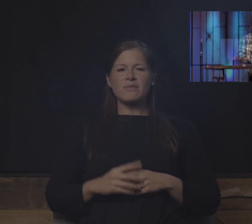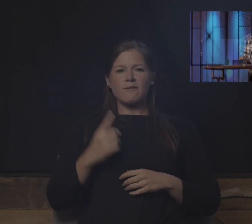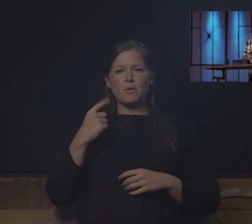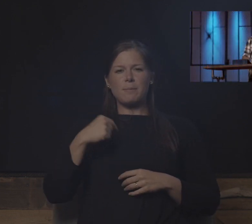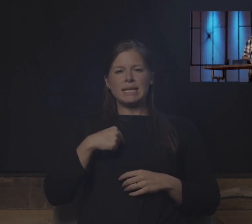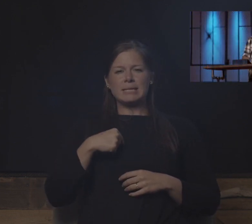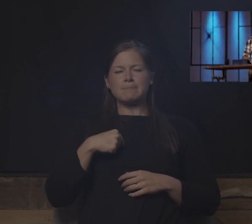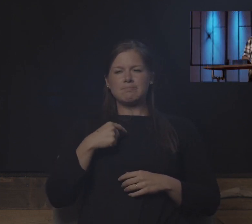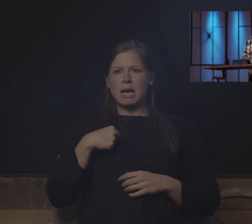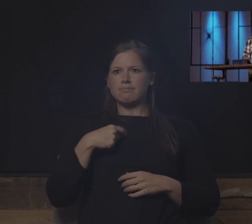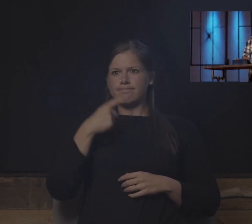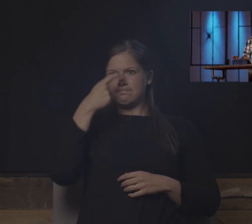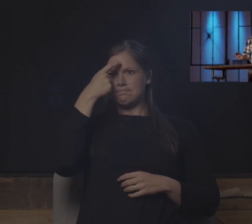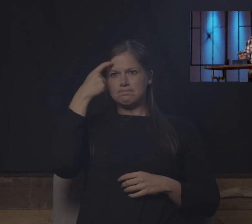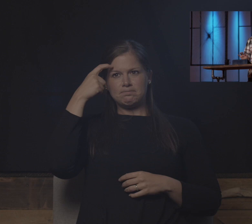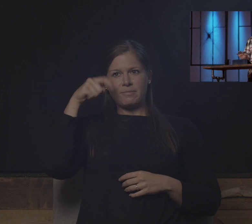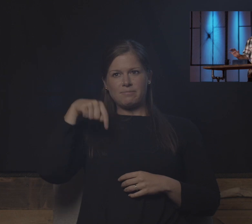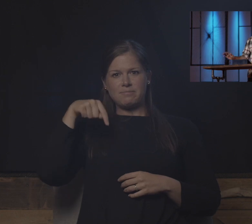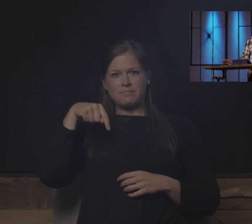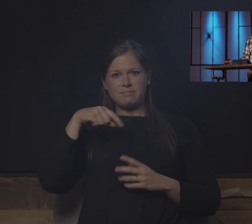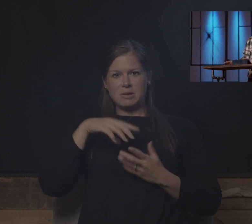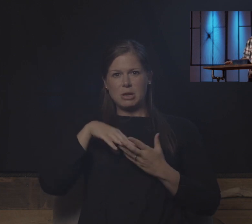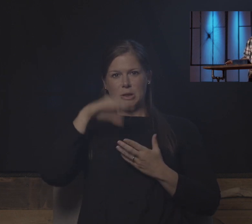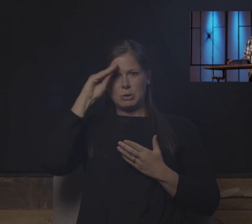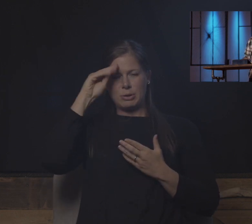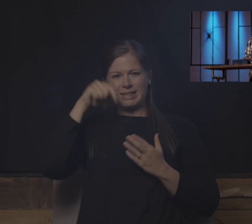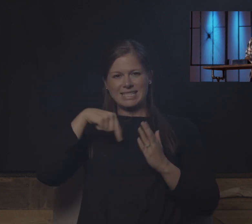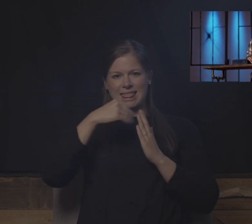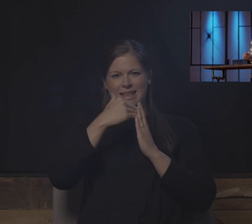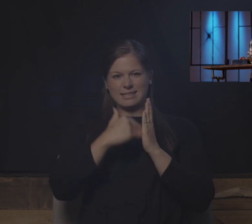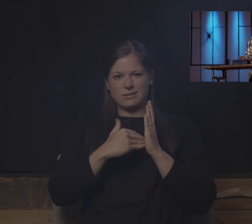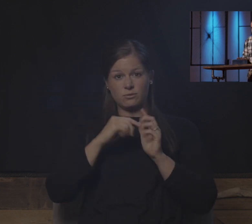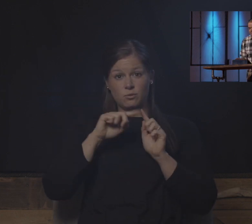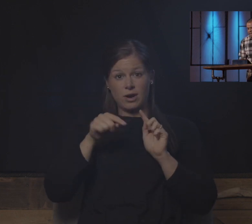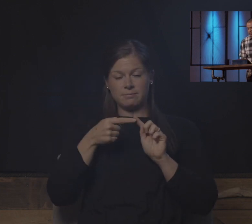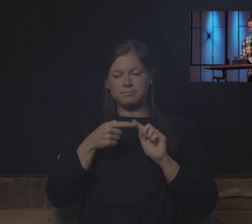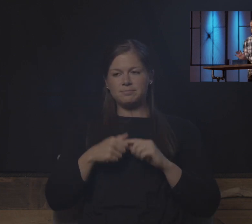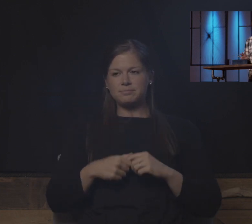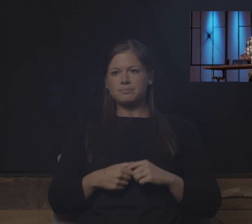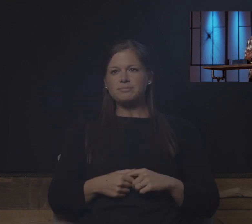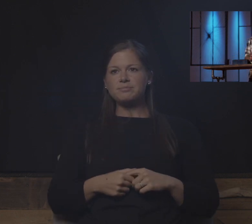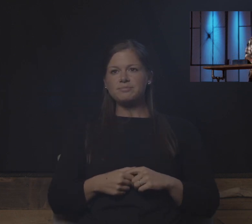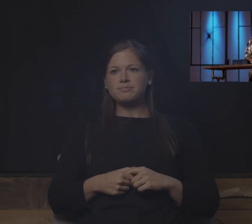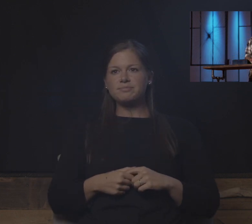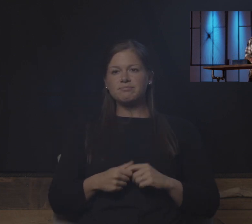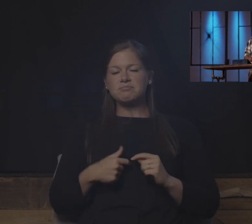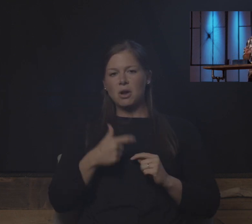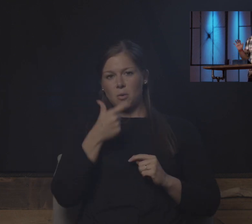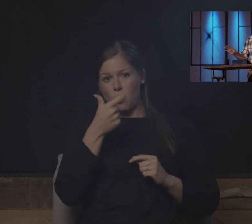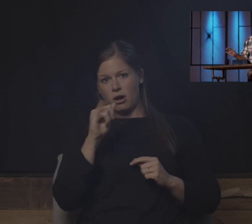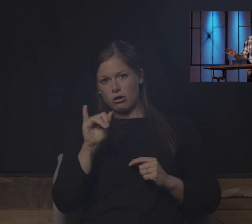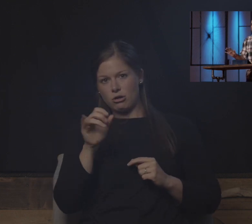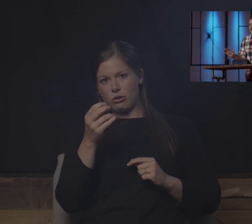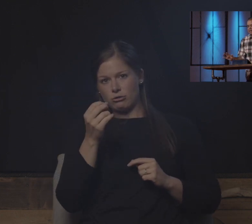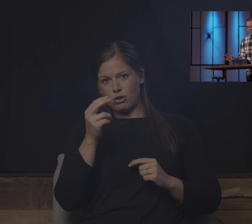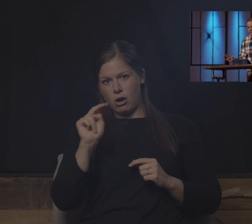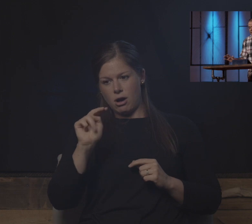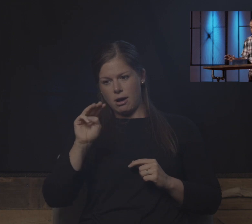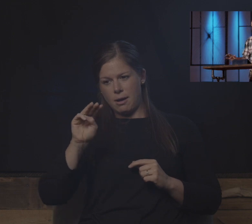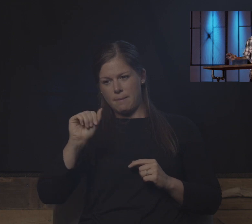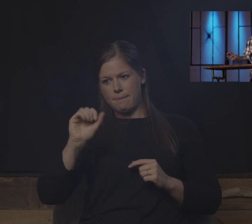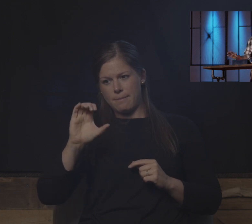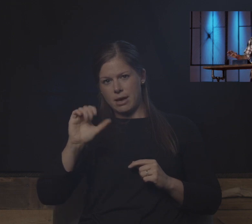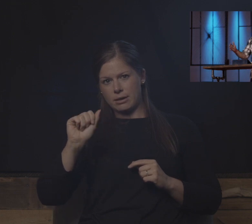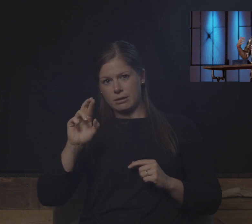You can watch it on YouTube. It was masterful. It's a genius example of telling the truth, being bold and